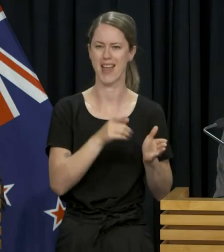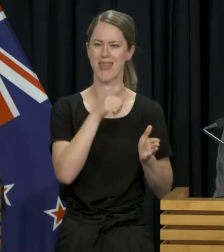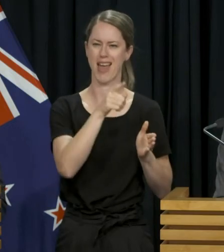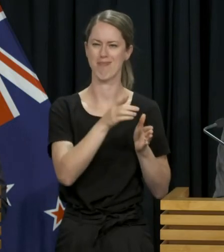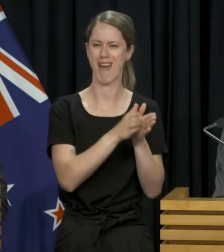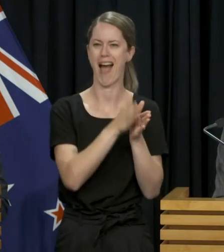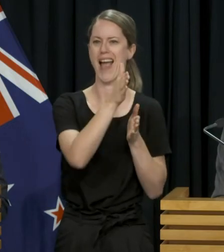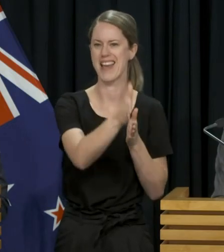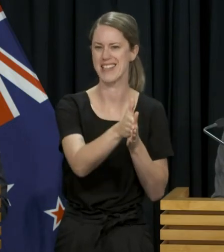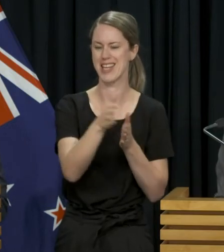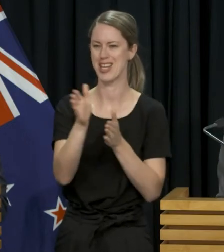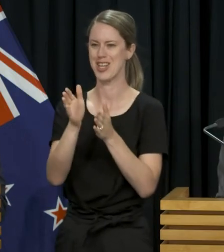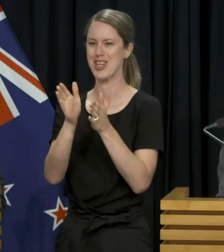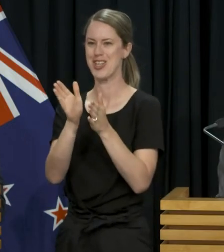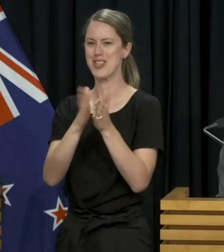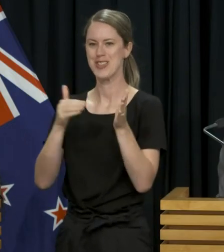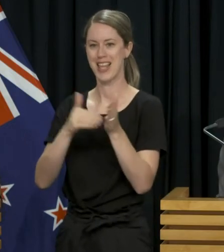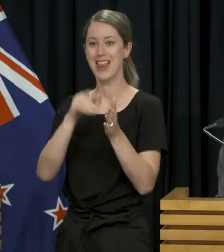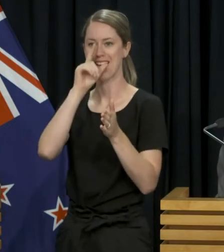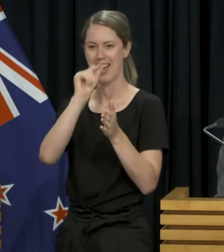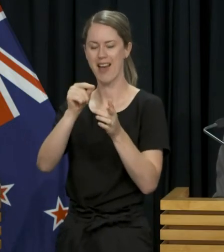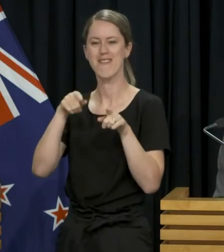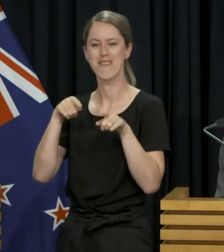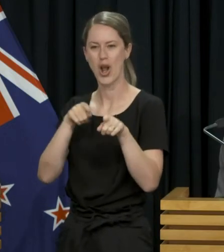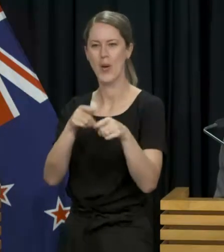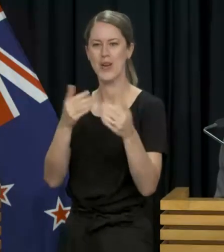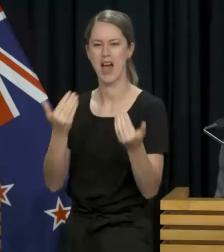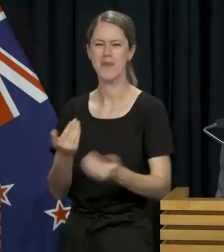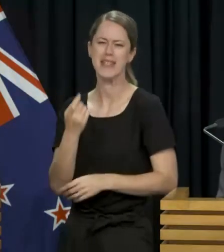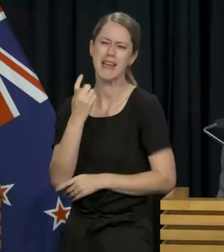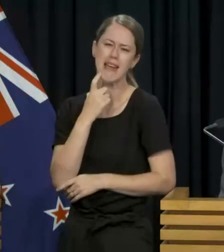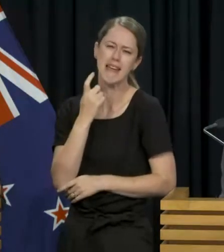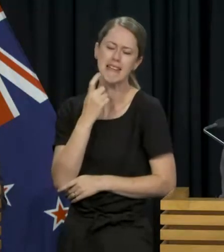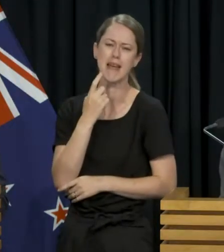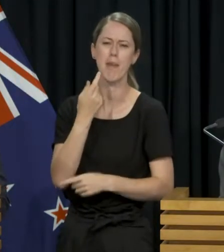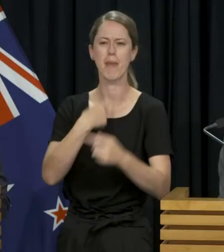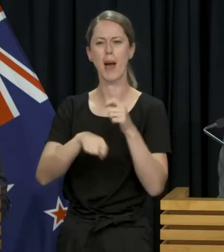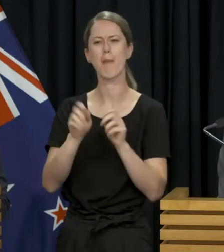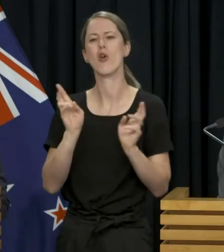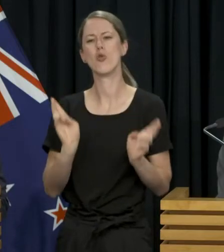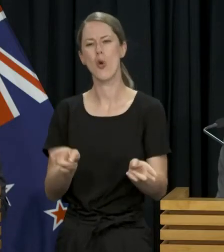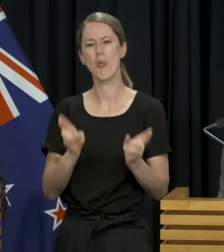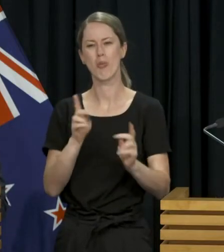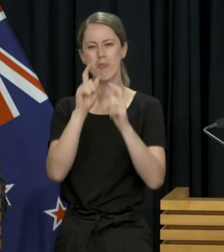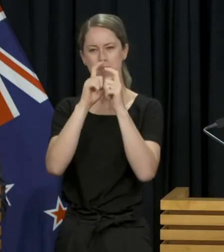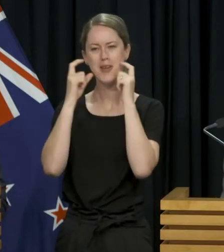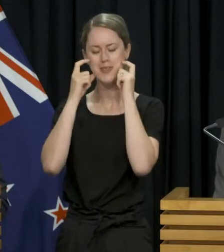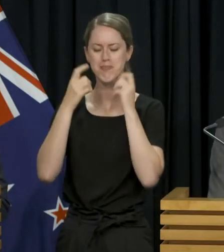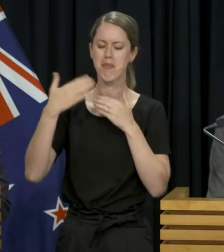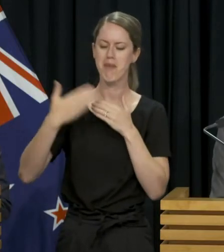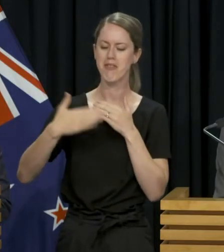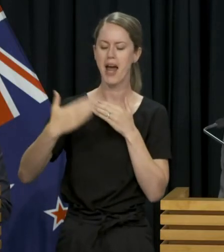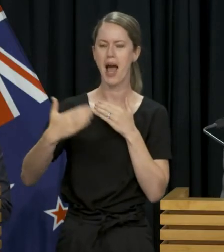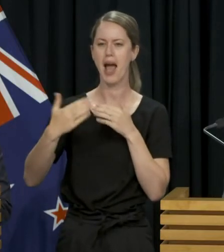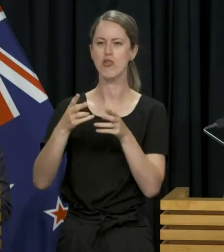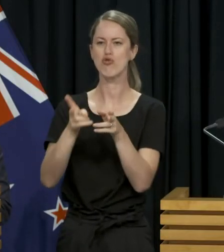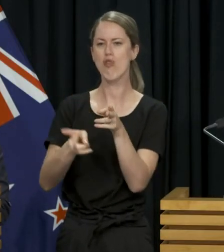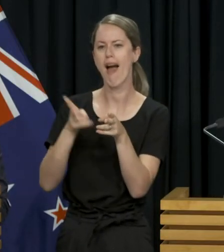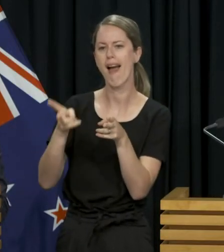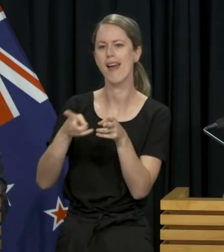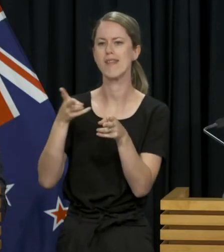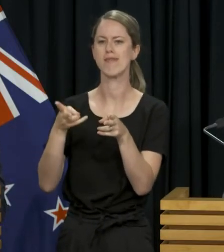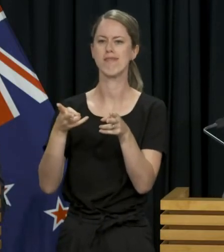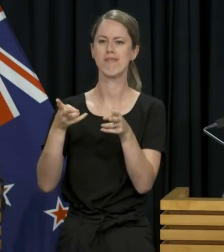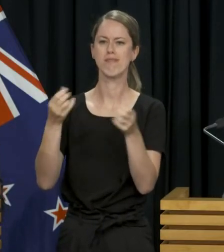way in showing the rest of the country that it can be done easily and it can become a normal part of day-to-day life. I've seen